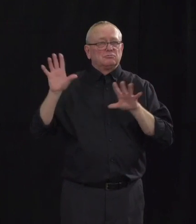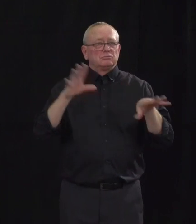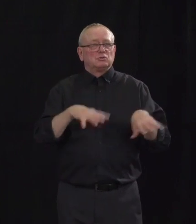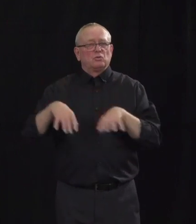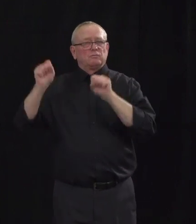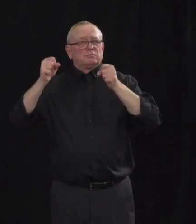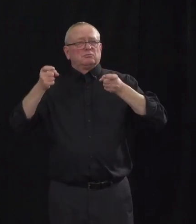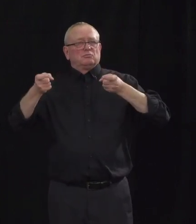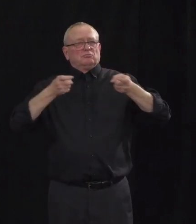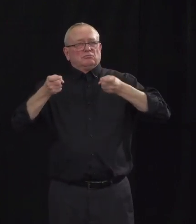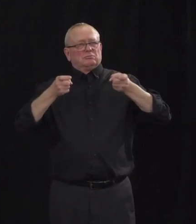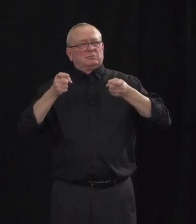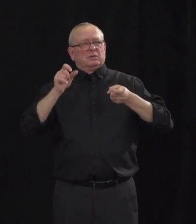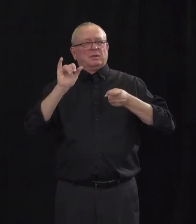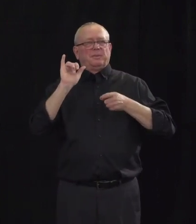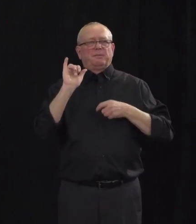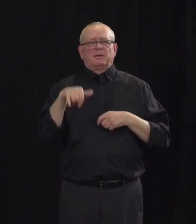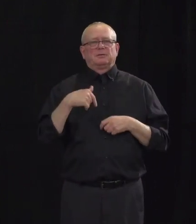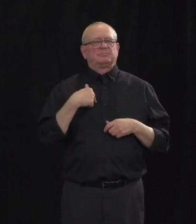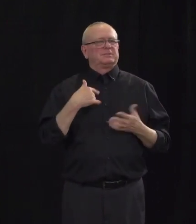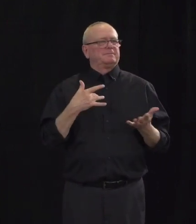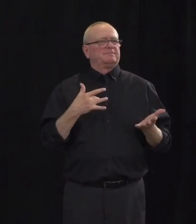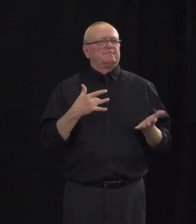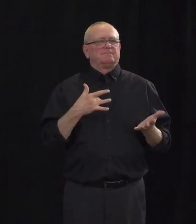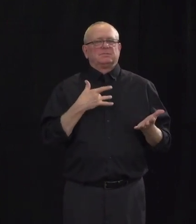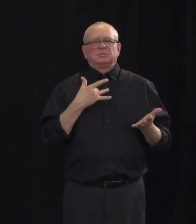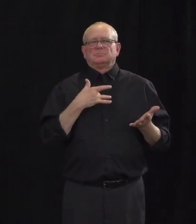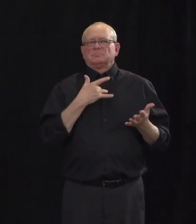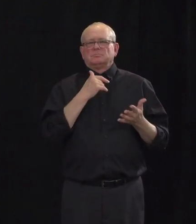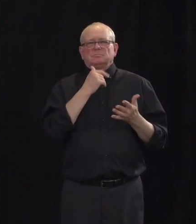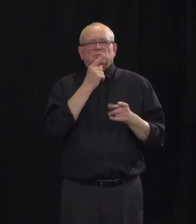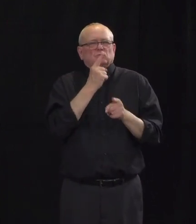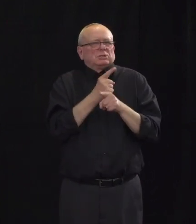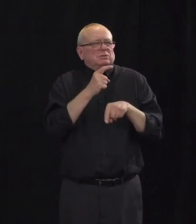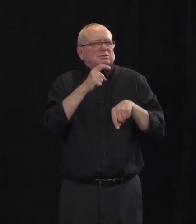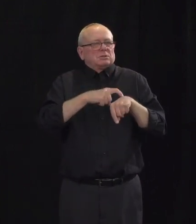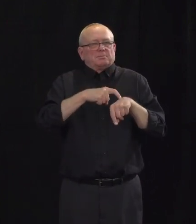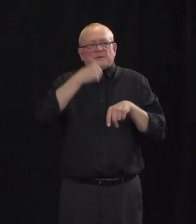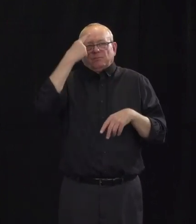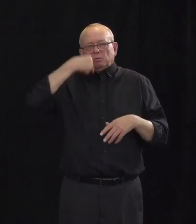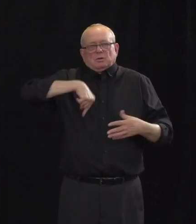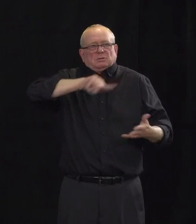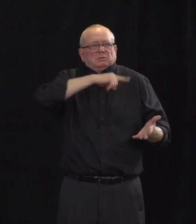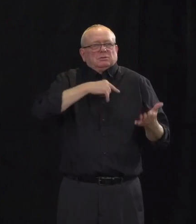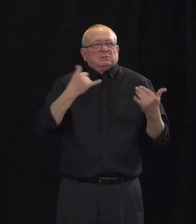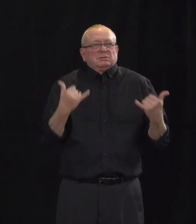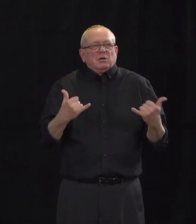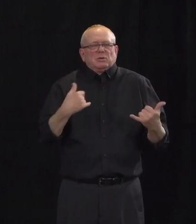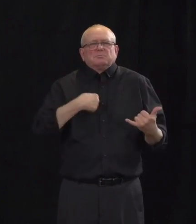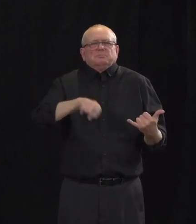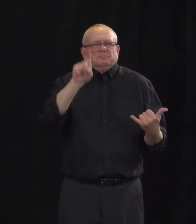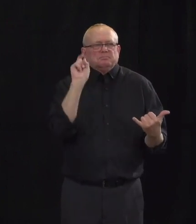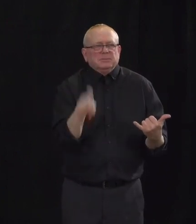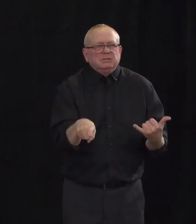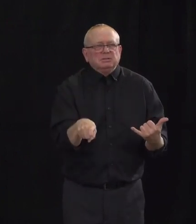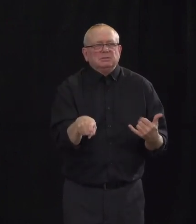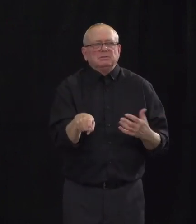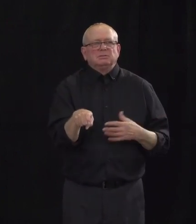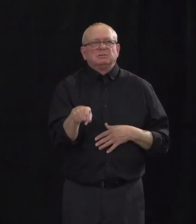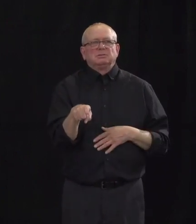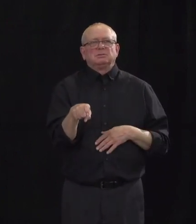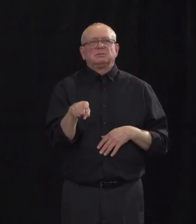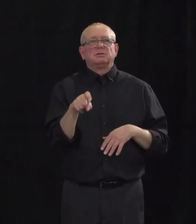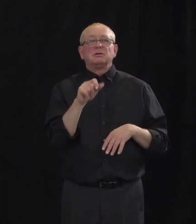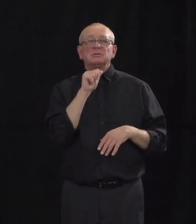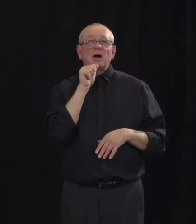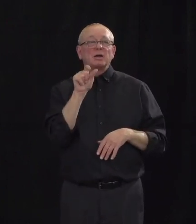Washington today, and I will be in the days and weeks to come, that we need that this is not just a question of jobs